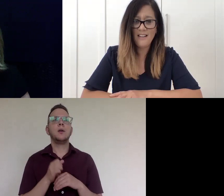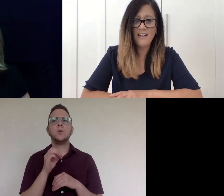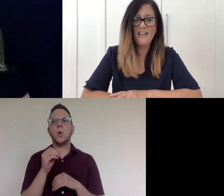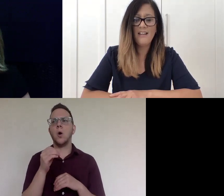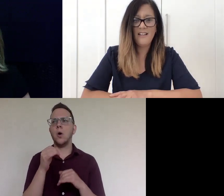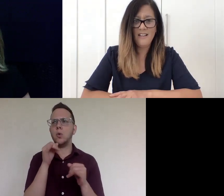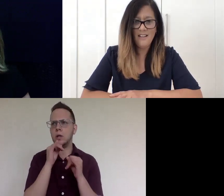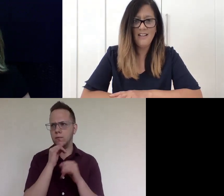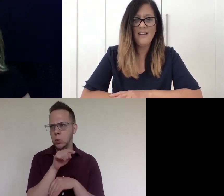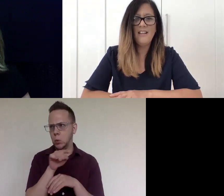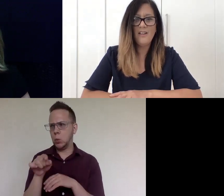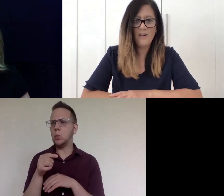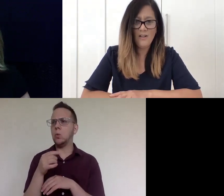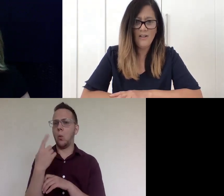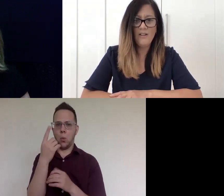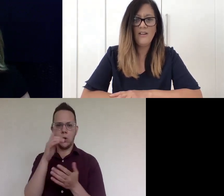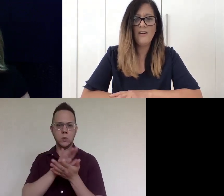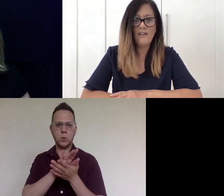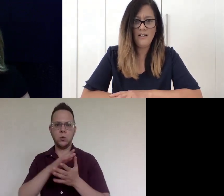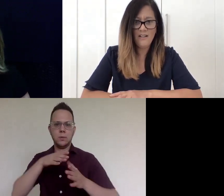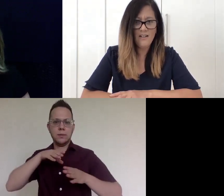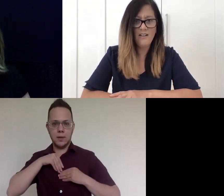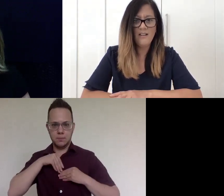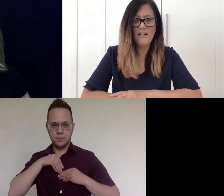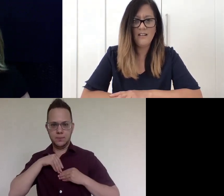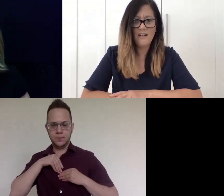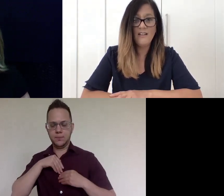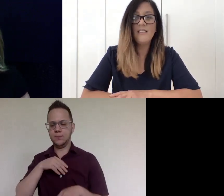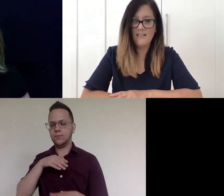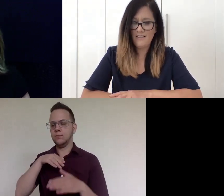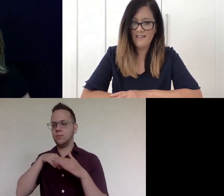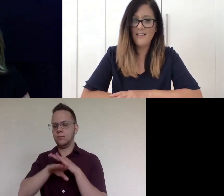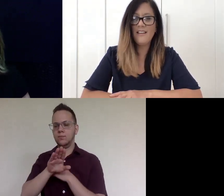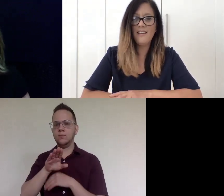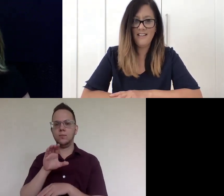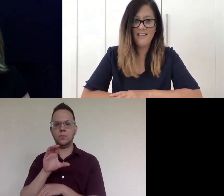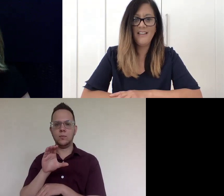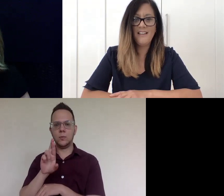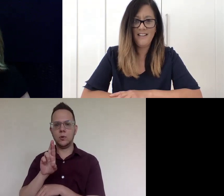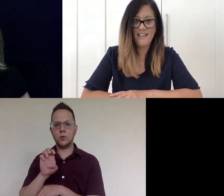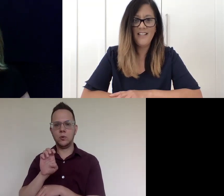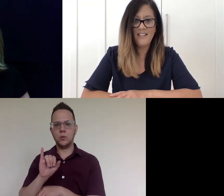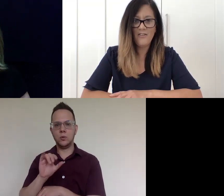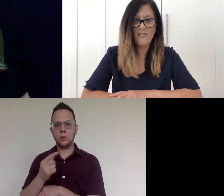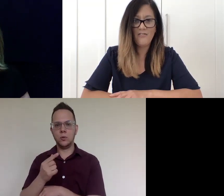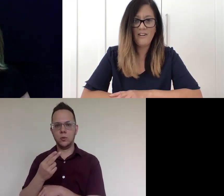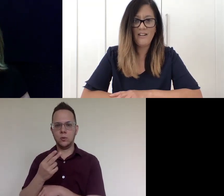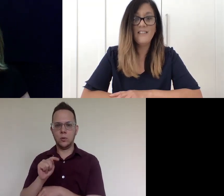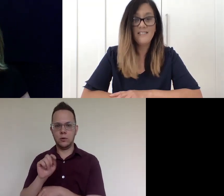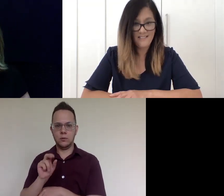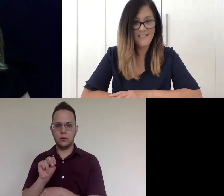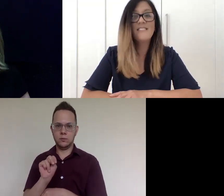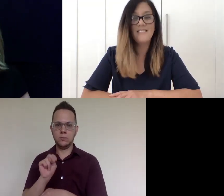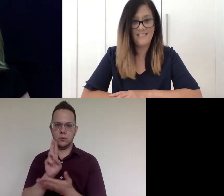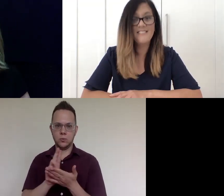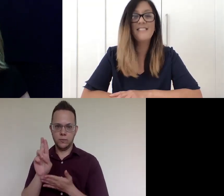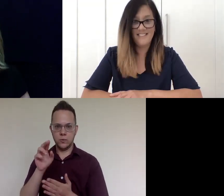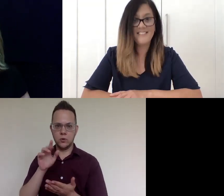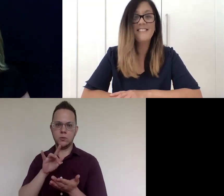happens? And that's pretty typical. It's very difficult to get in. So I went to this